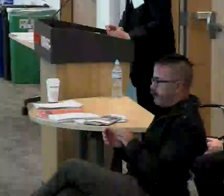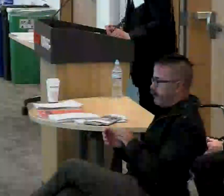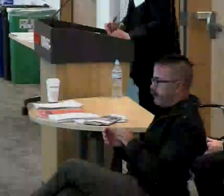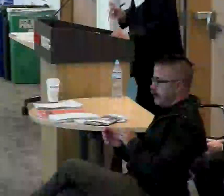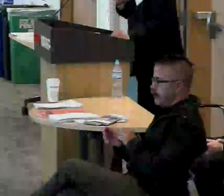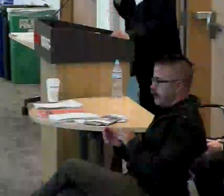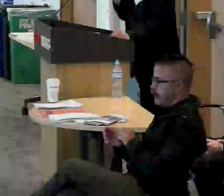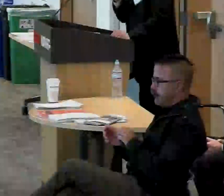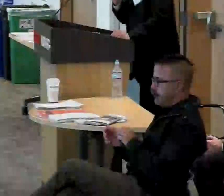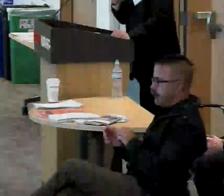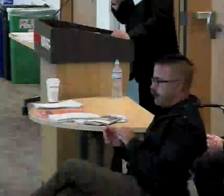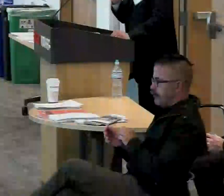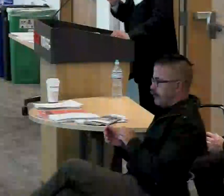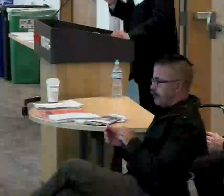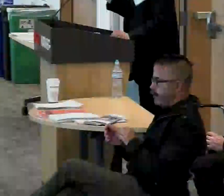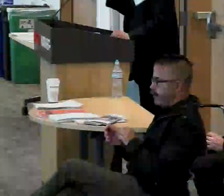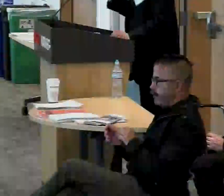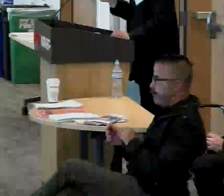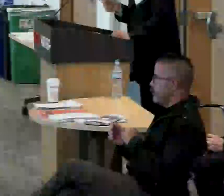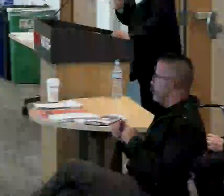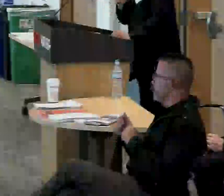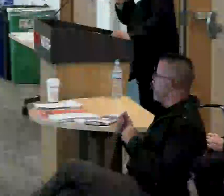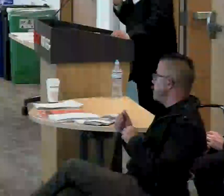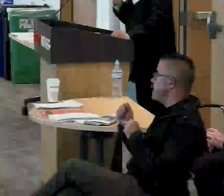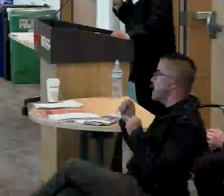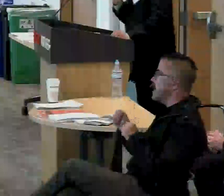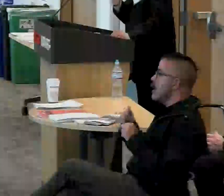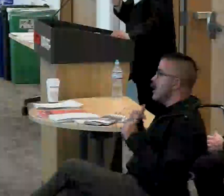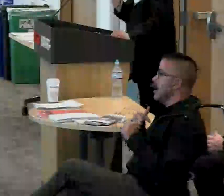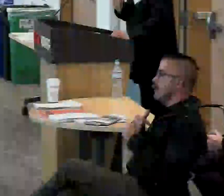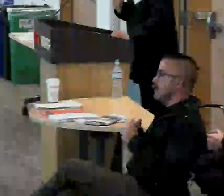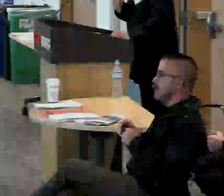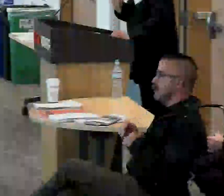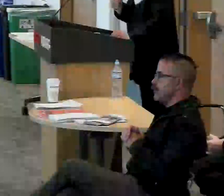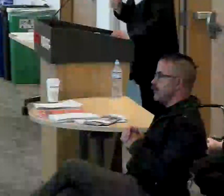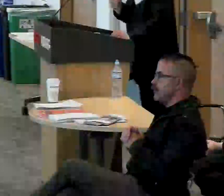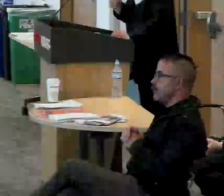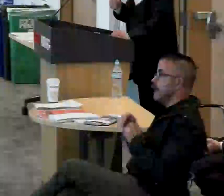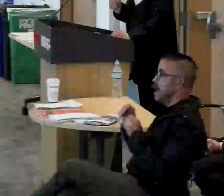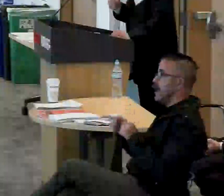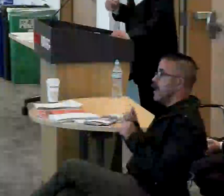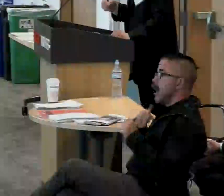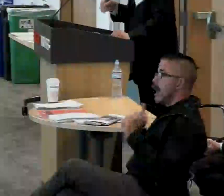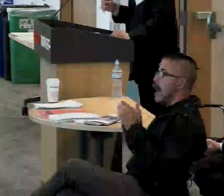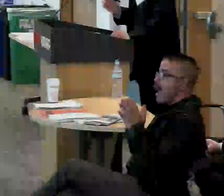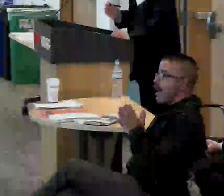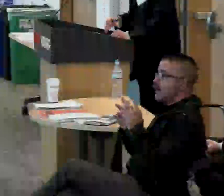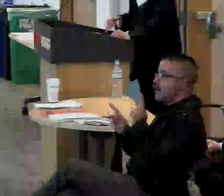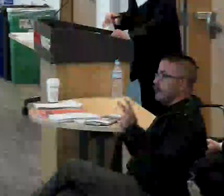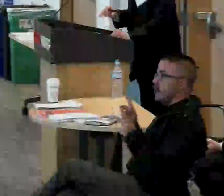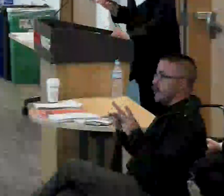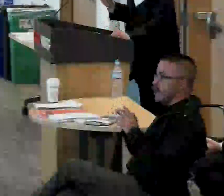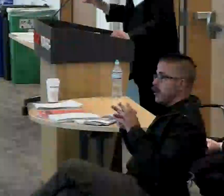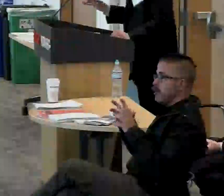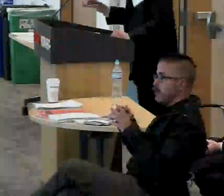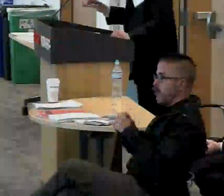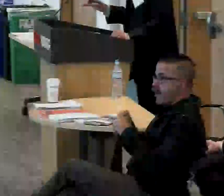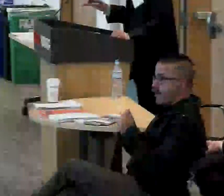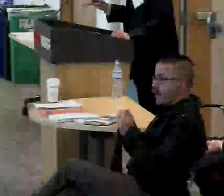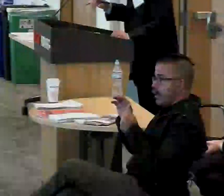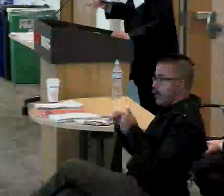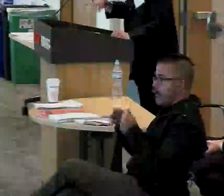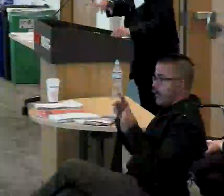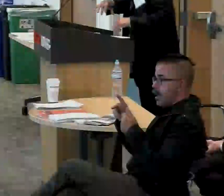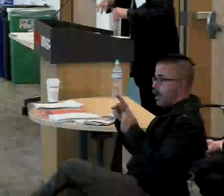Can I ask real quick before to the banks in the room, are there, whether it's in specifically the RFP, but all separate sort of